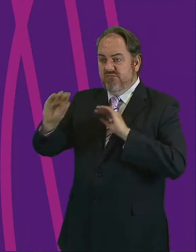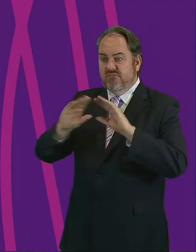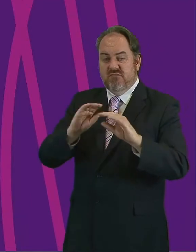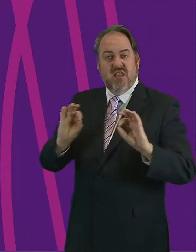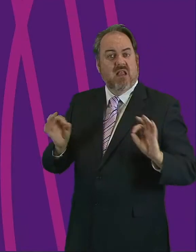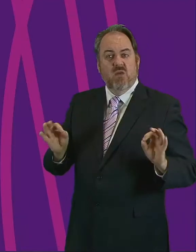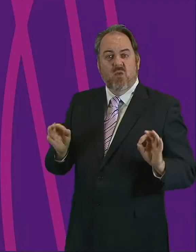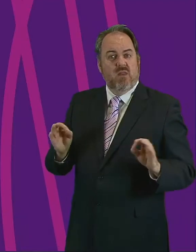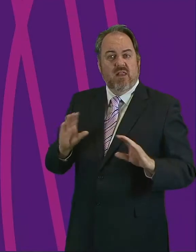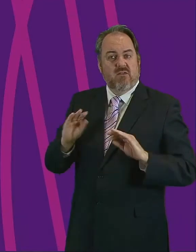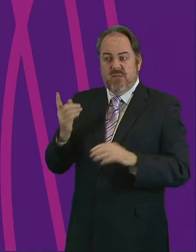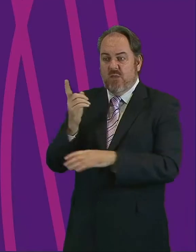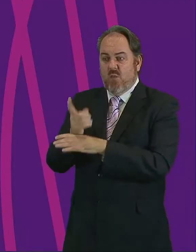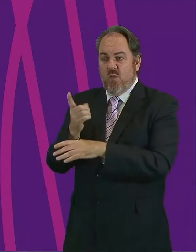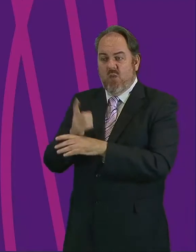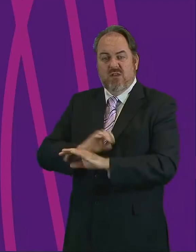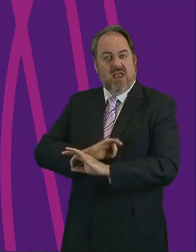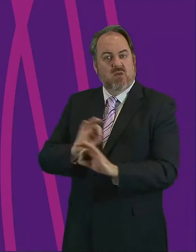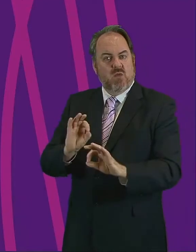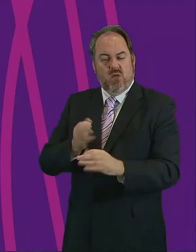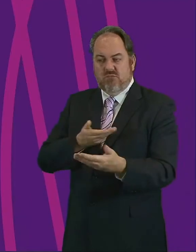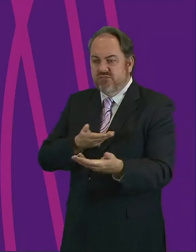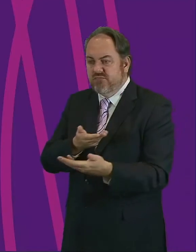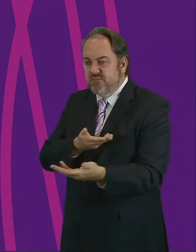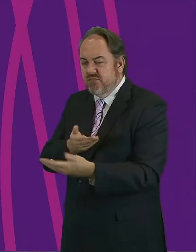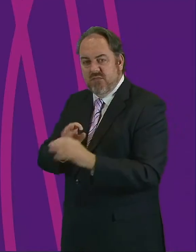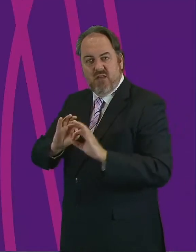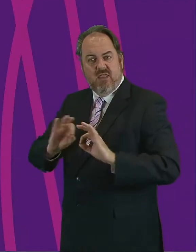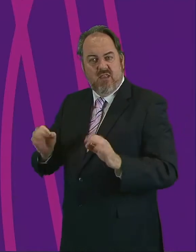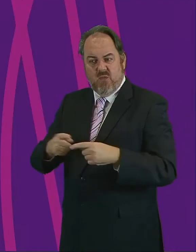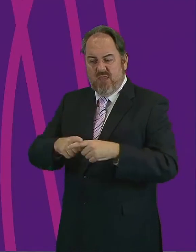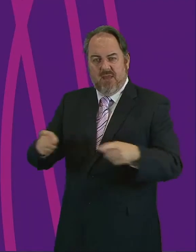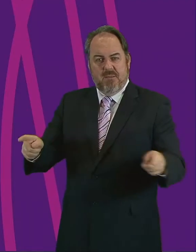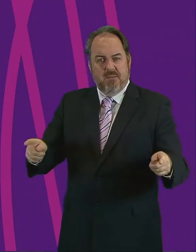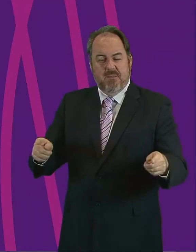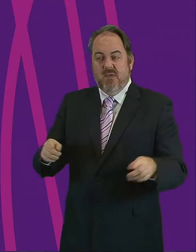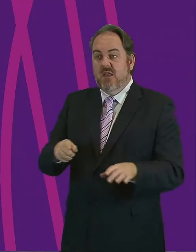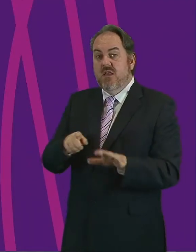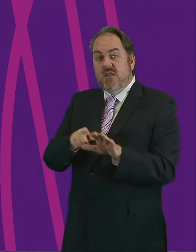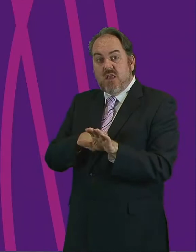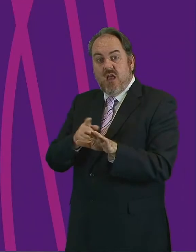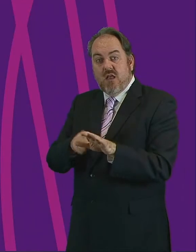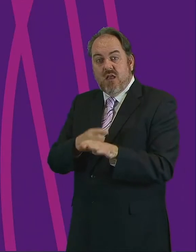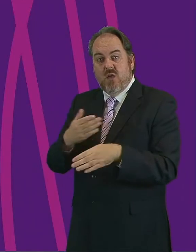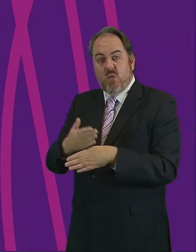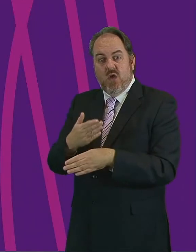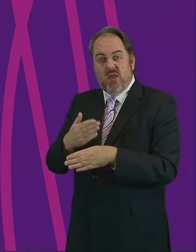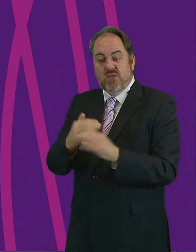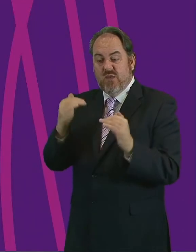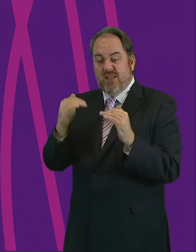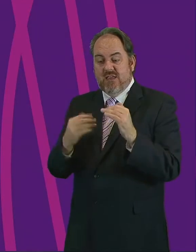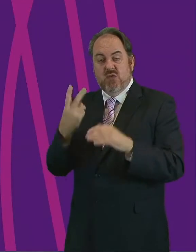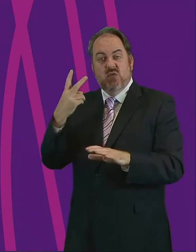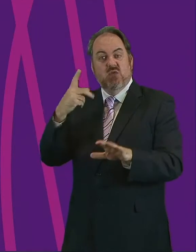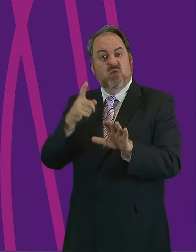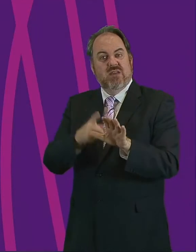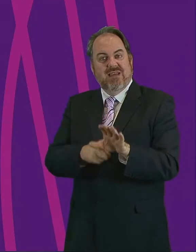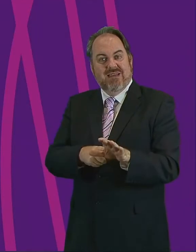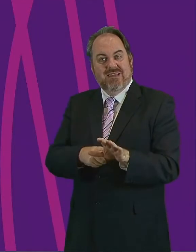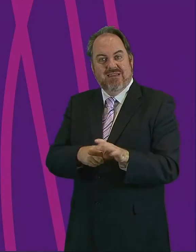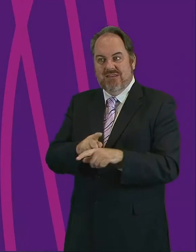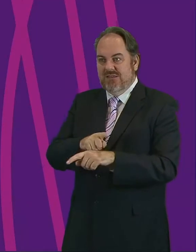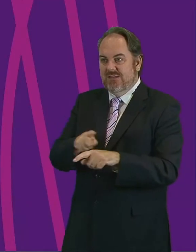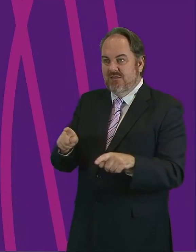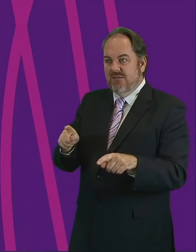advance in the way that they're supposed to be, that younger workers who've had less than 2 years service are being particularly